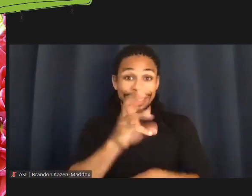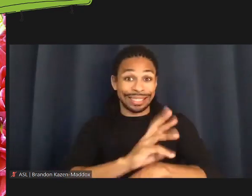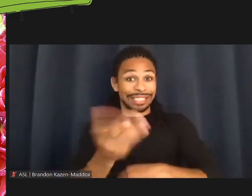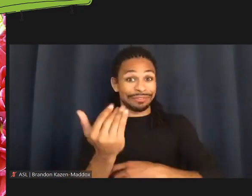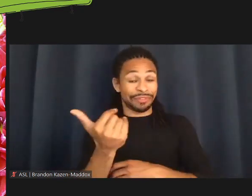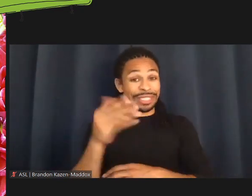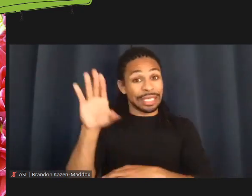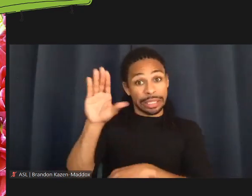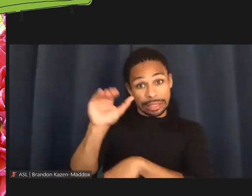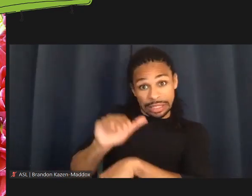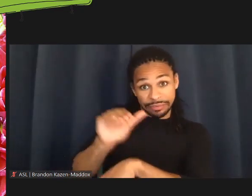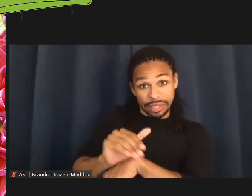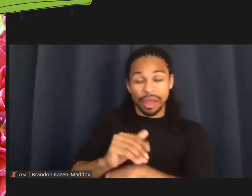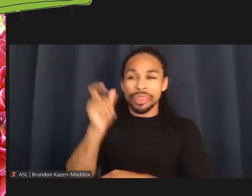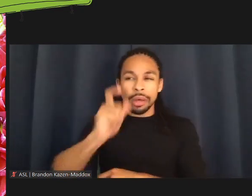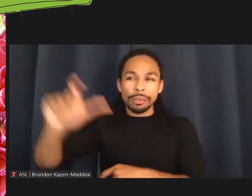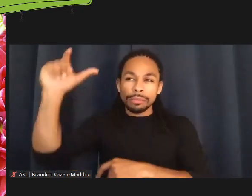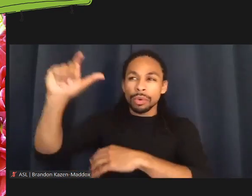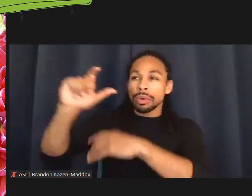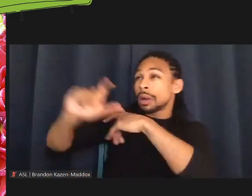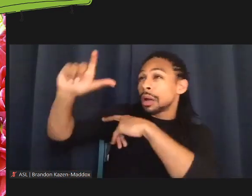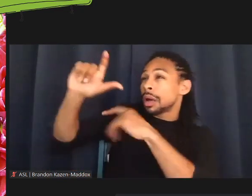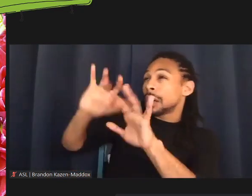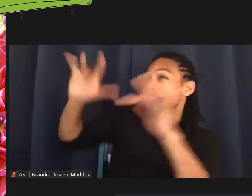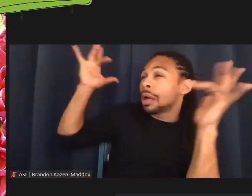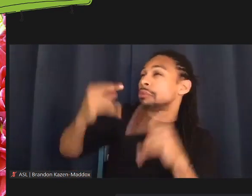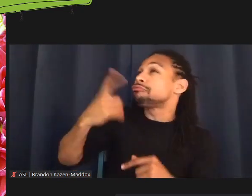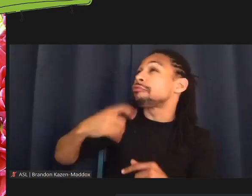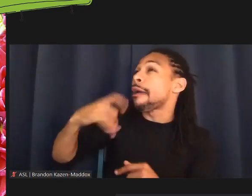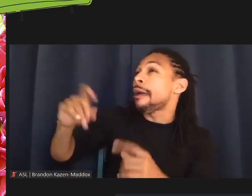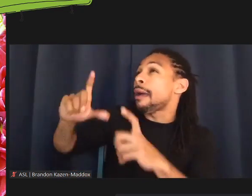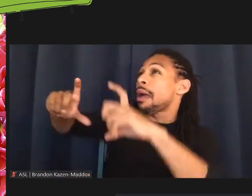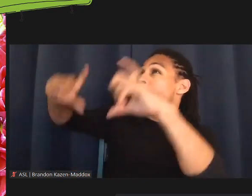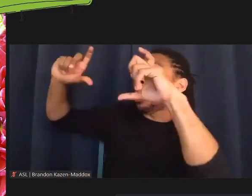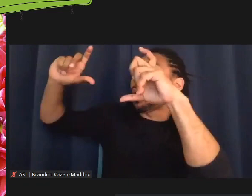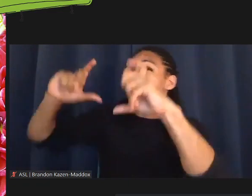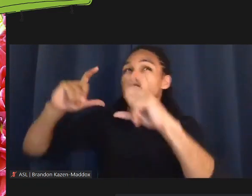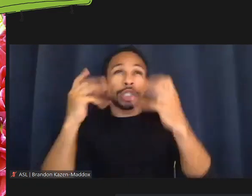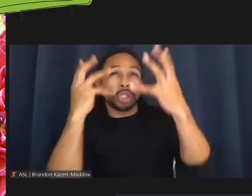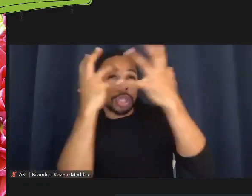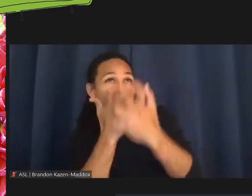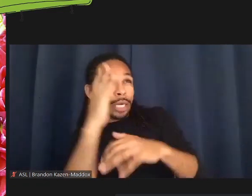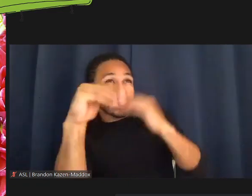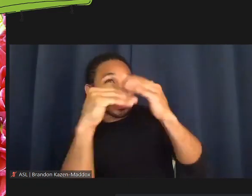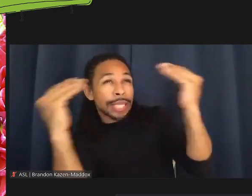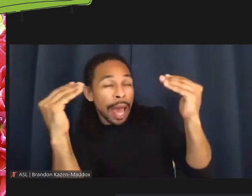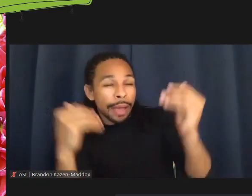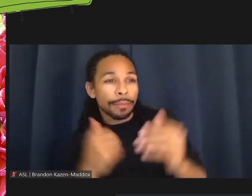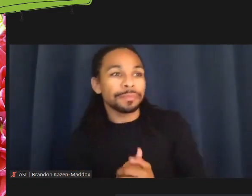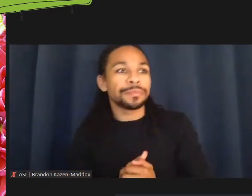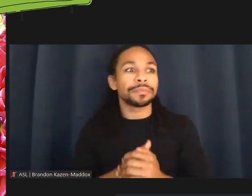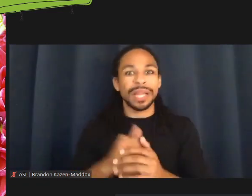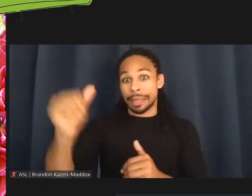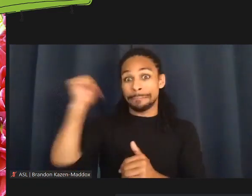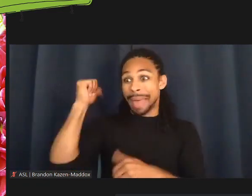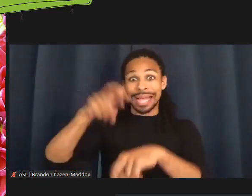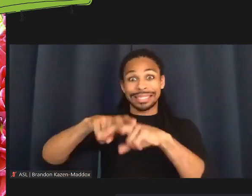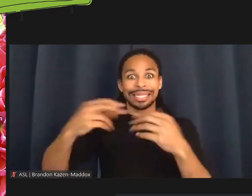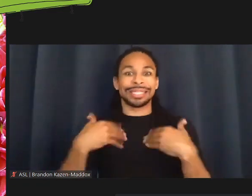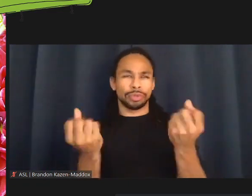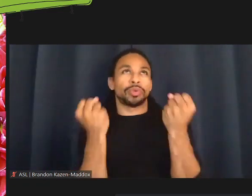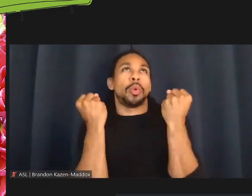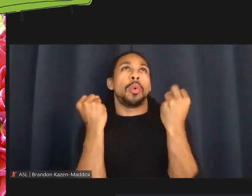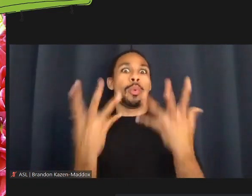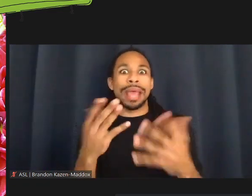is maroon in the black latex of the pine barren sky. His backseat is Tetris with cans of O'Doul's. Nice try,